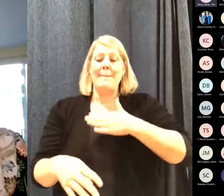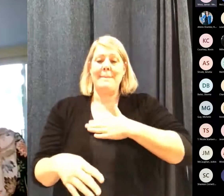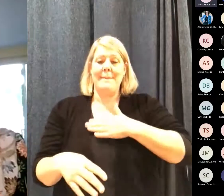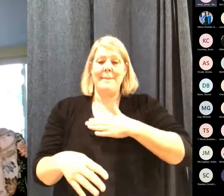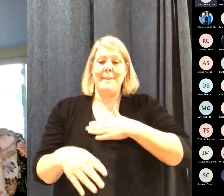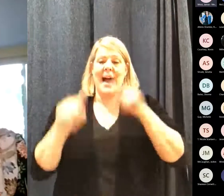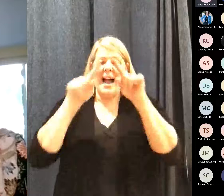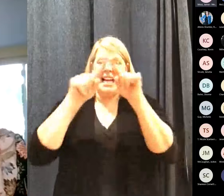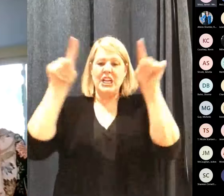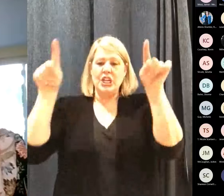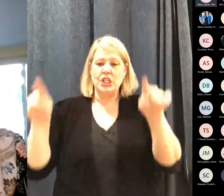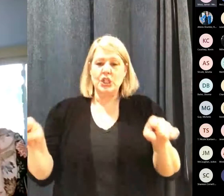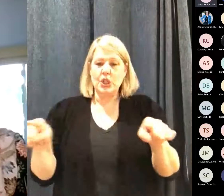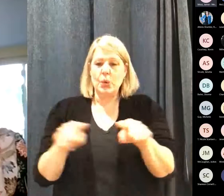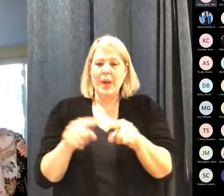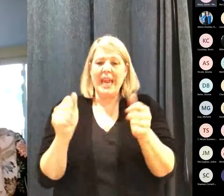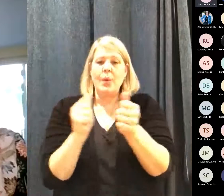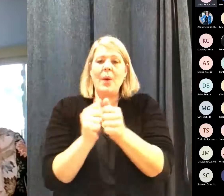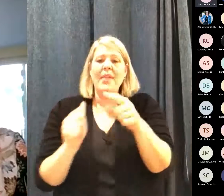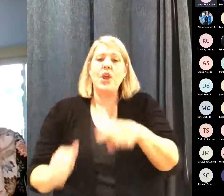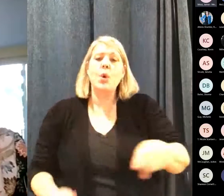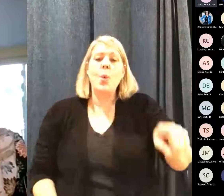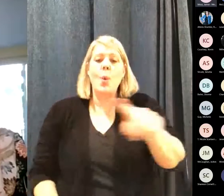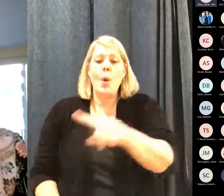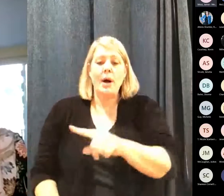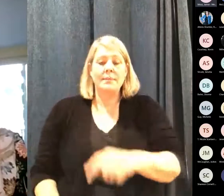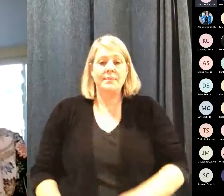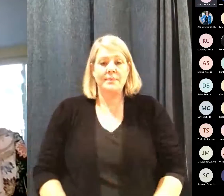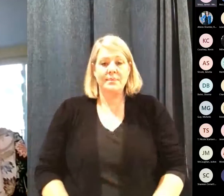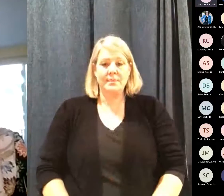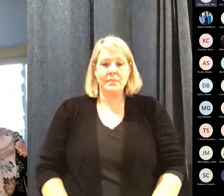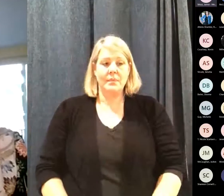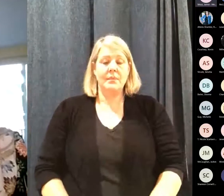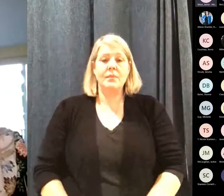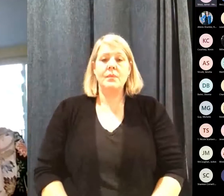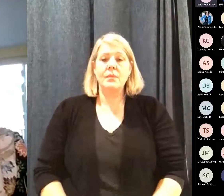my screen. Let's see.